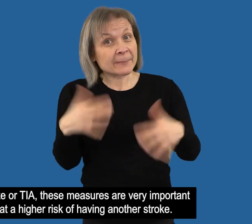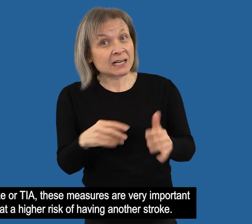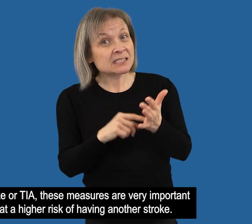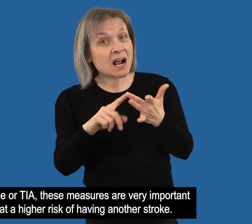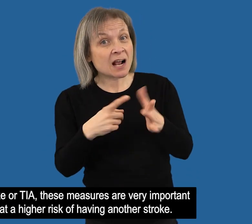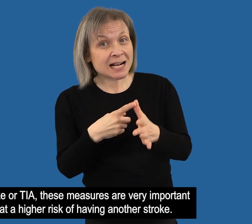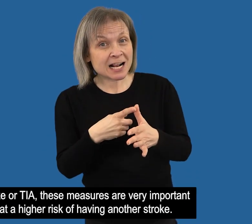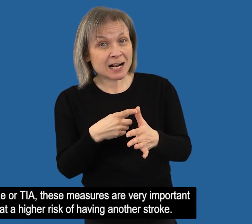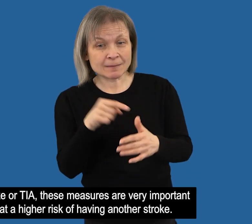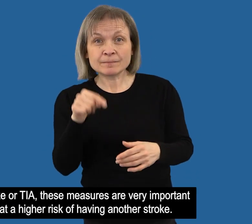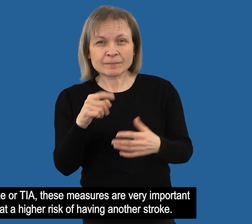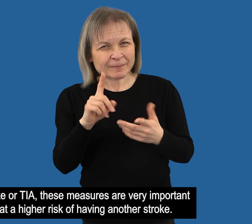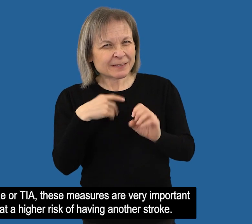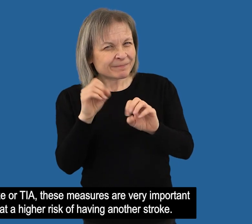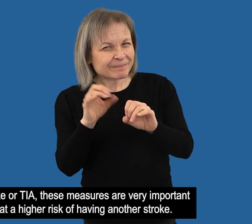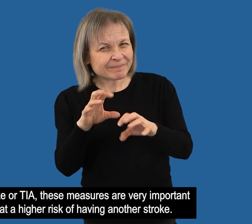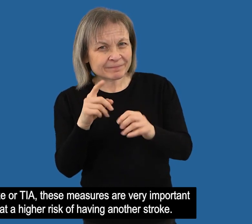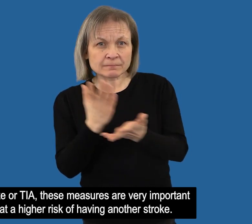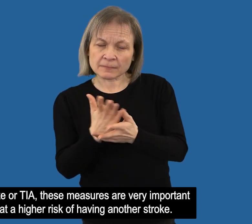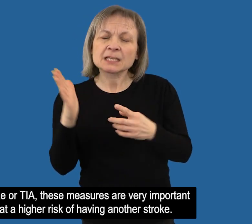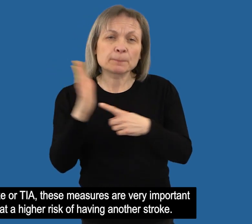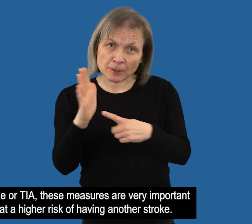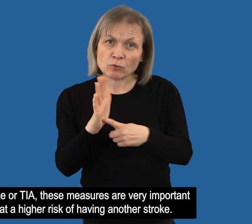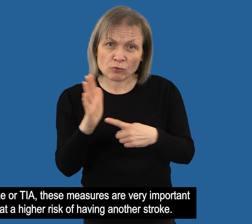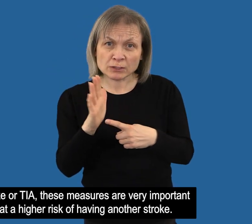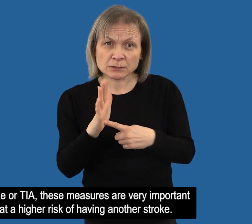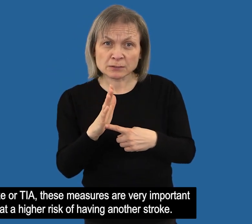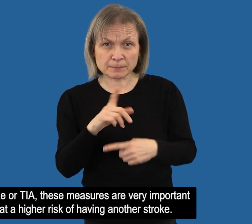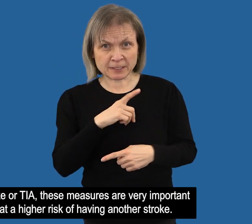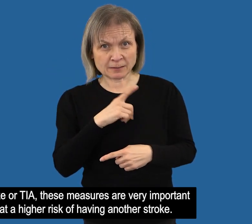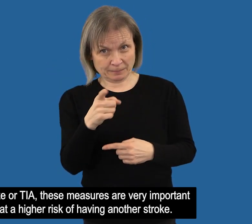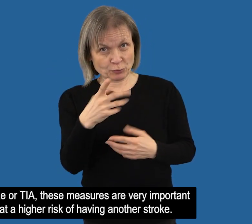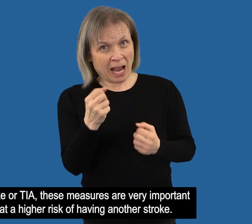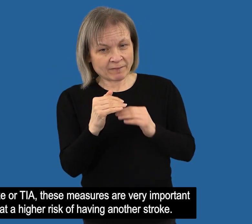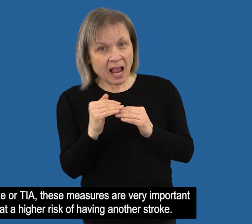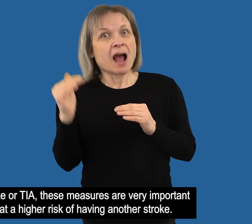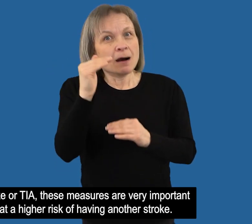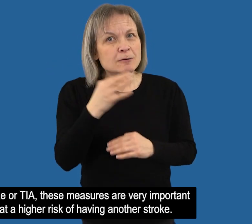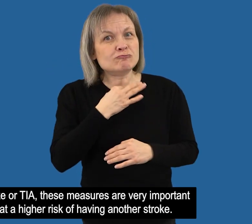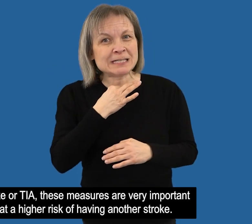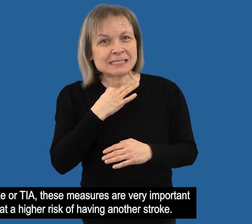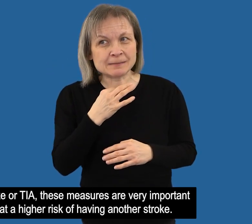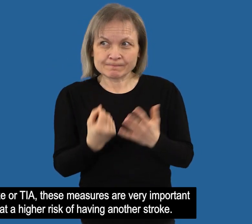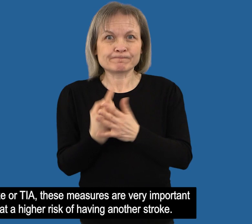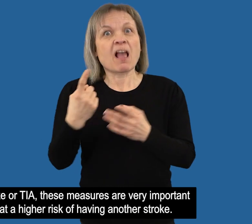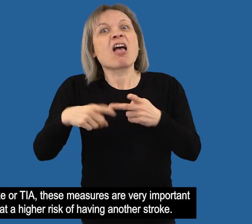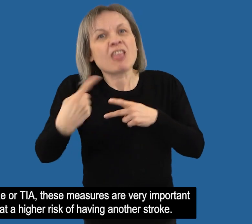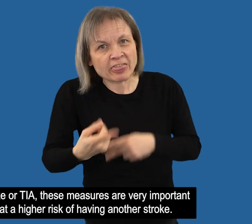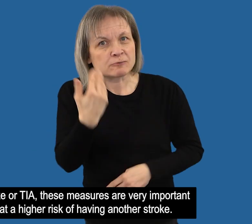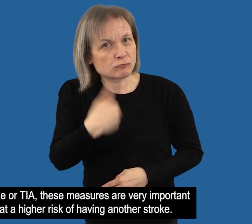If you've had a stroke or TIA, these measures are very important because you're at a higher risk of having another